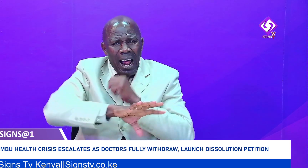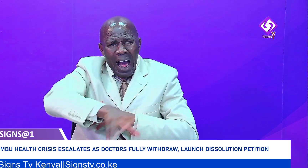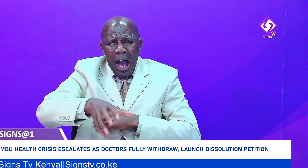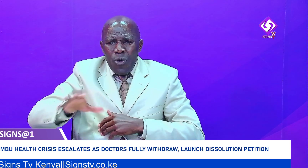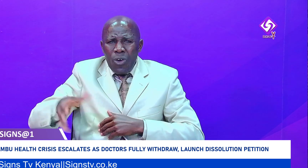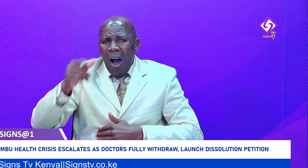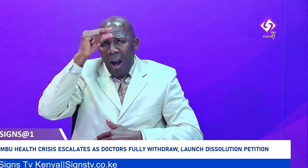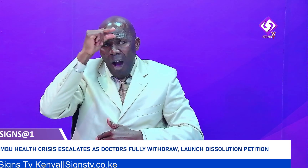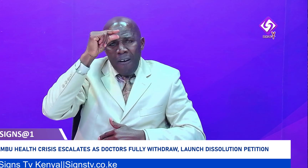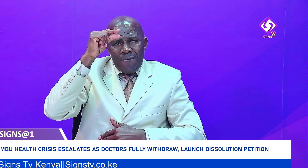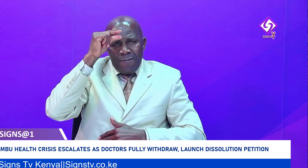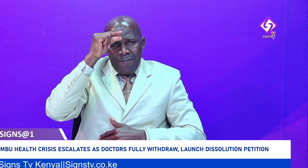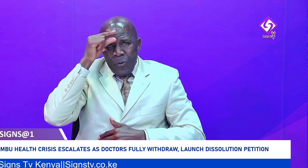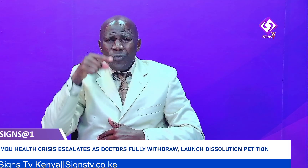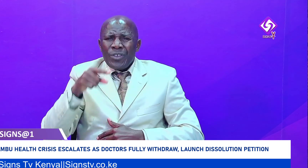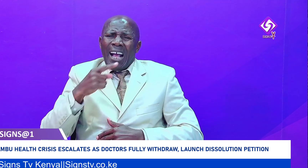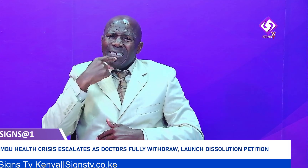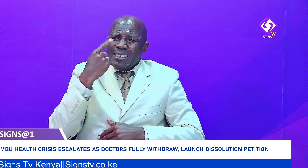alleged governance